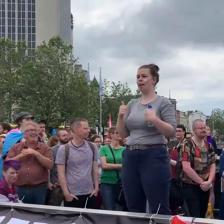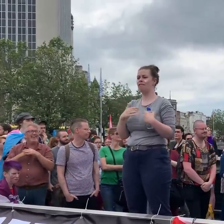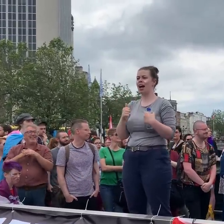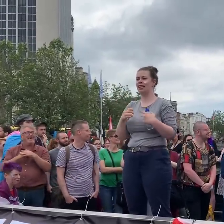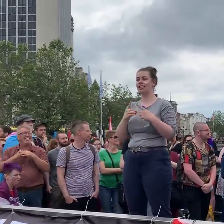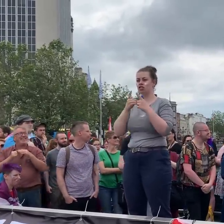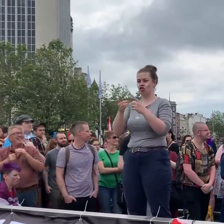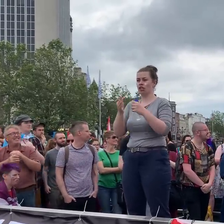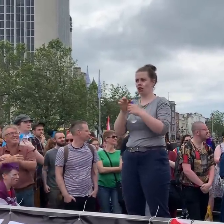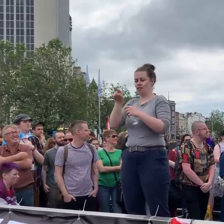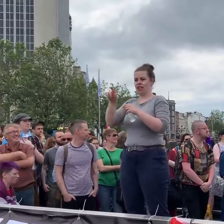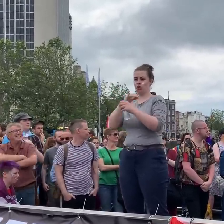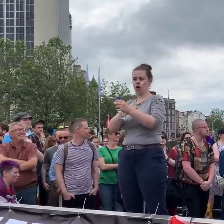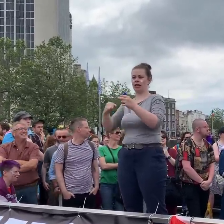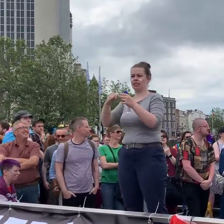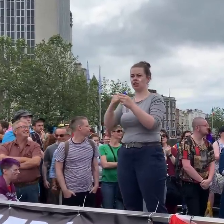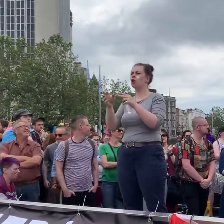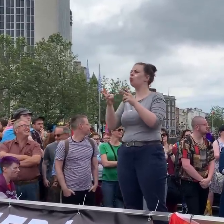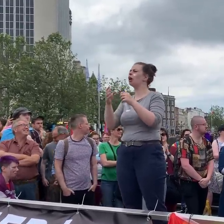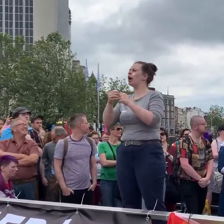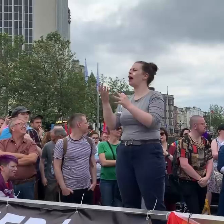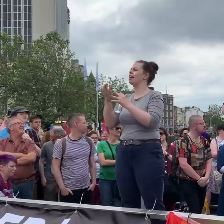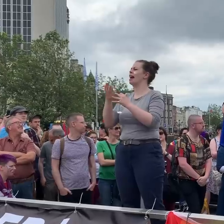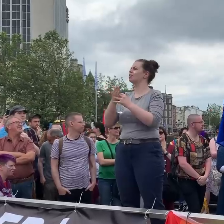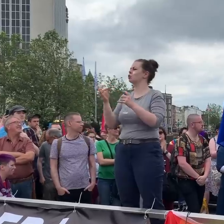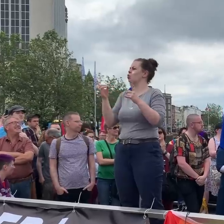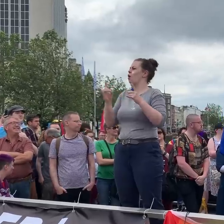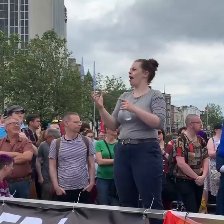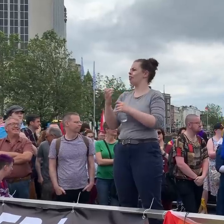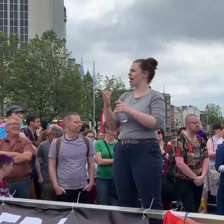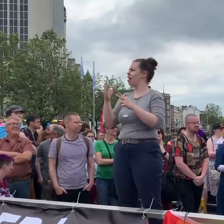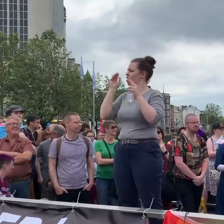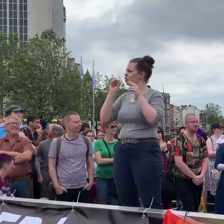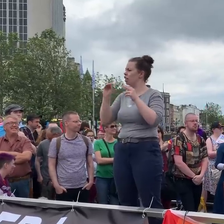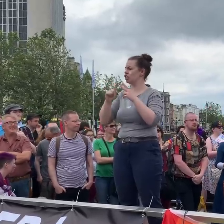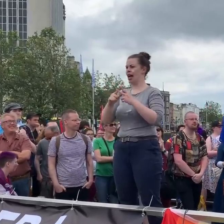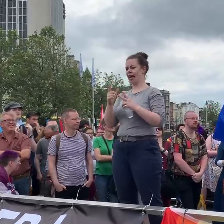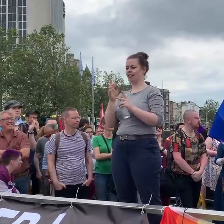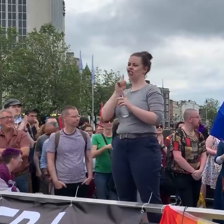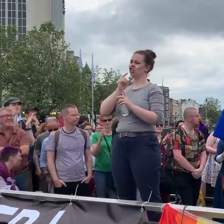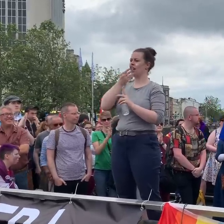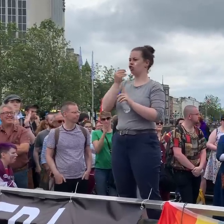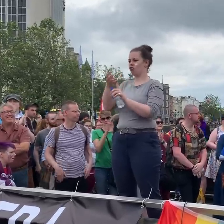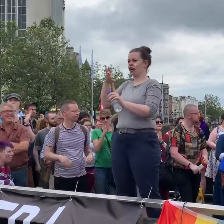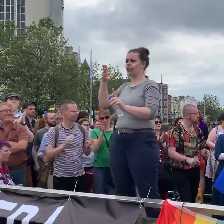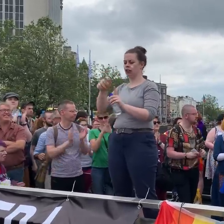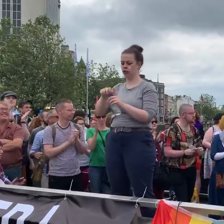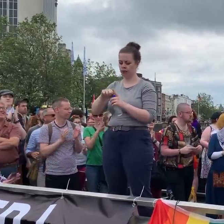Transgender NI, working primarily on access to healthcare, education, and gender recognition.